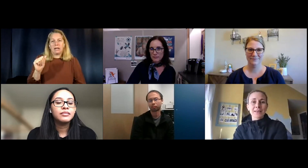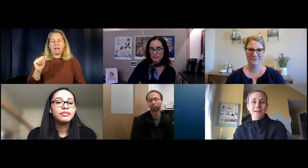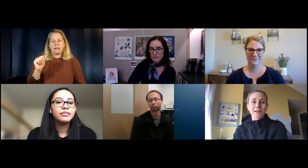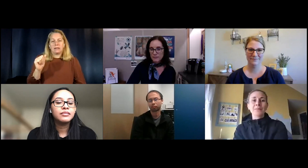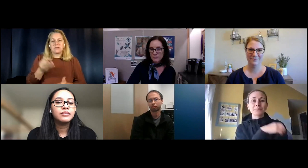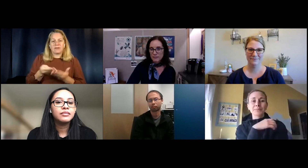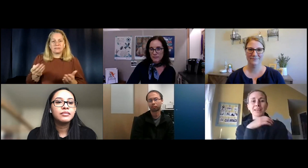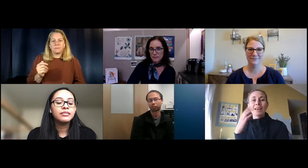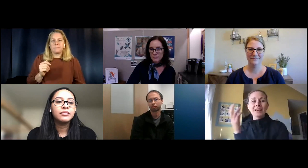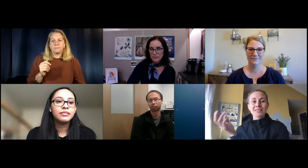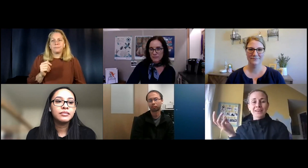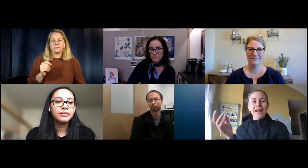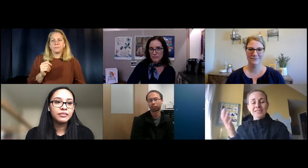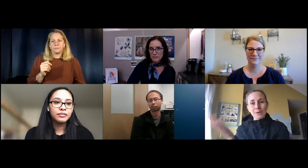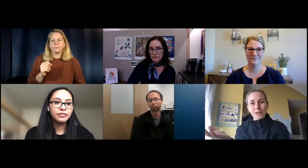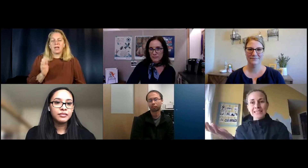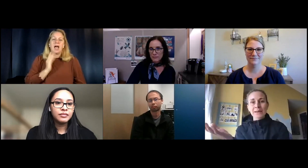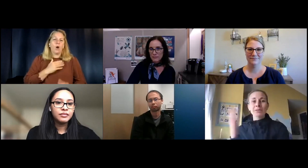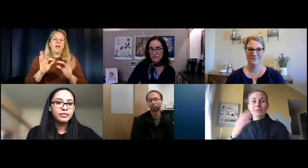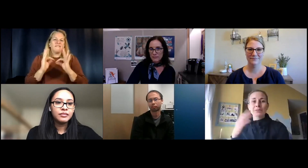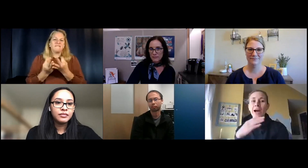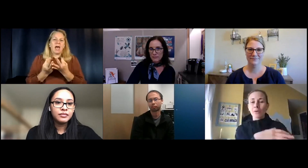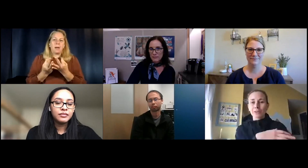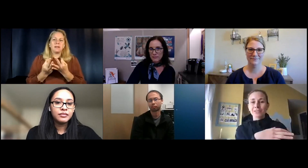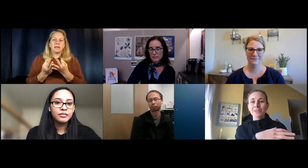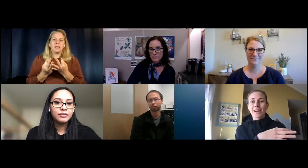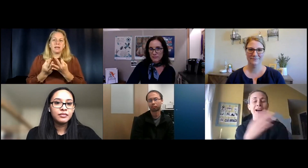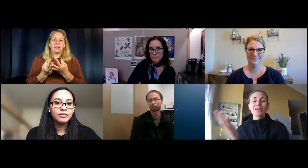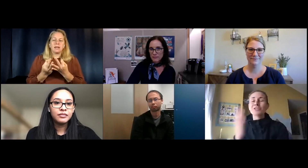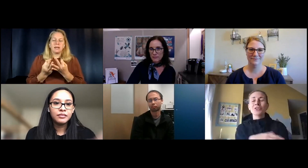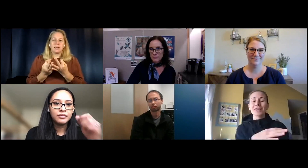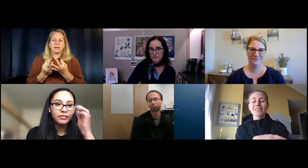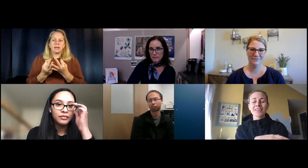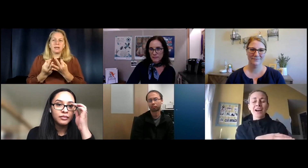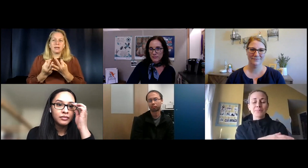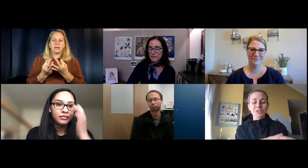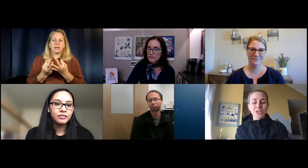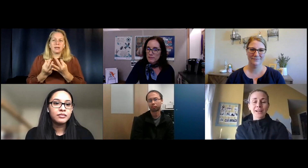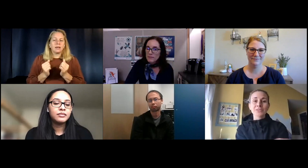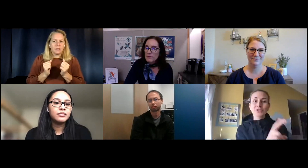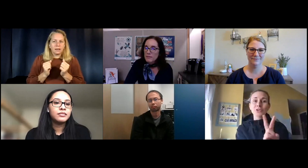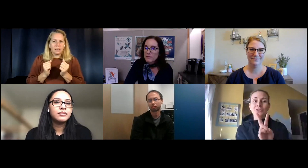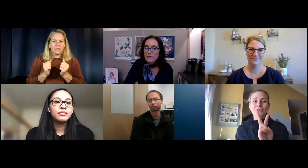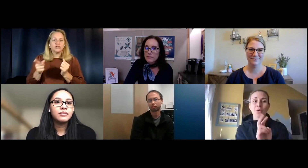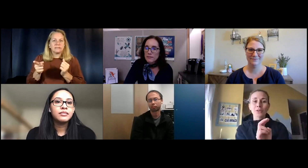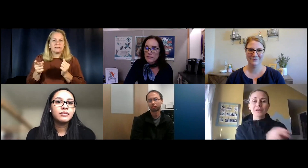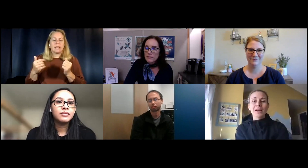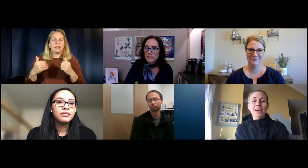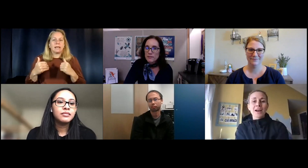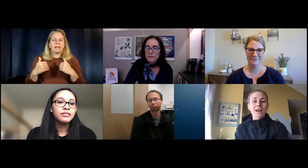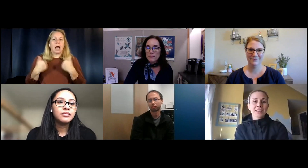family has Violeta, but also a youngest child, 2 years